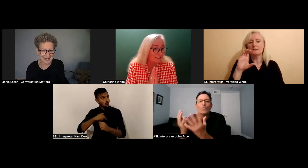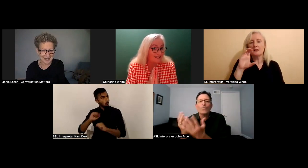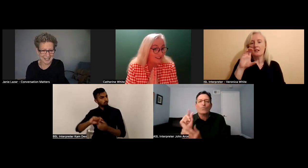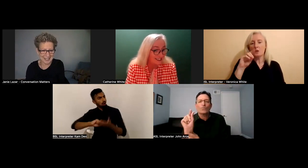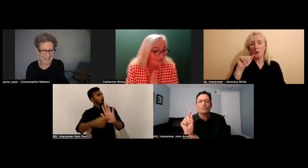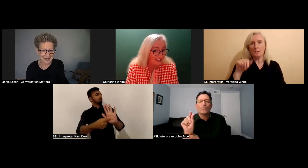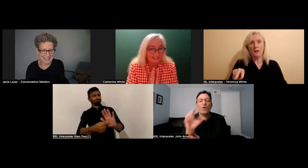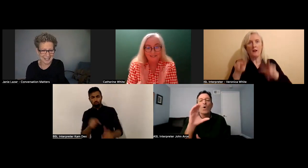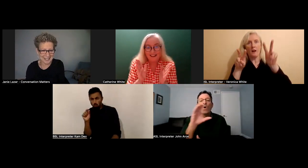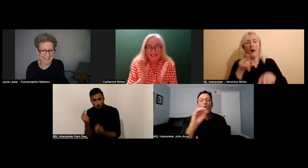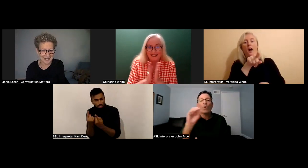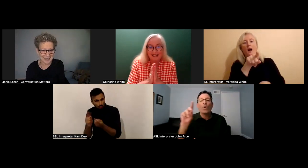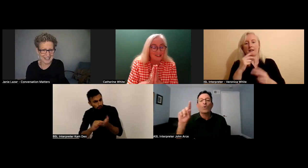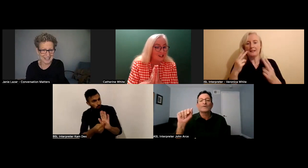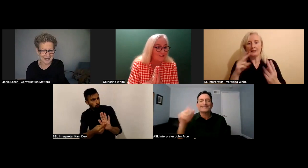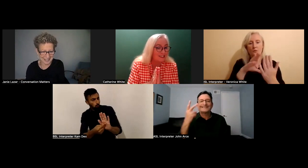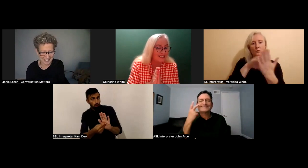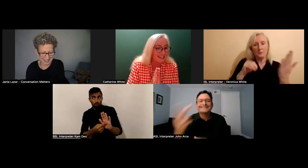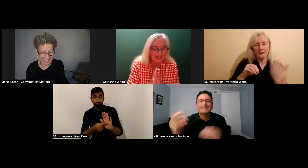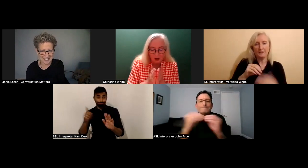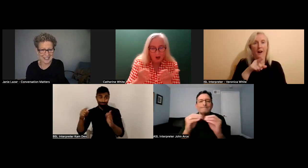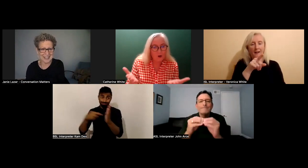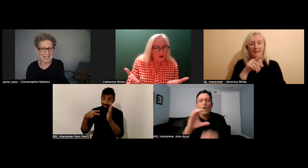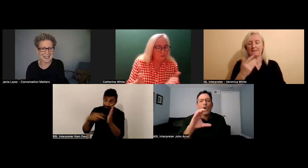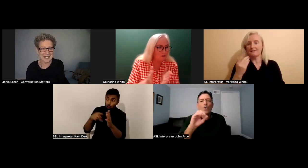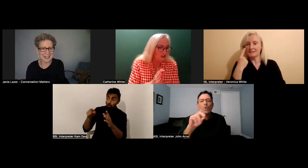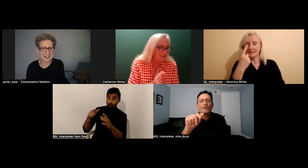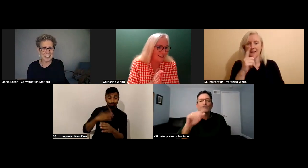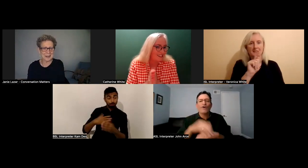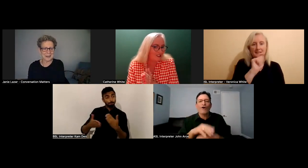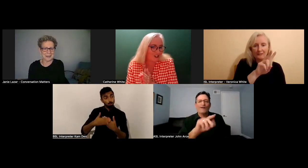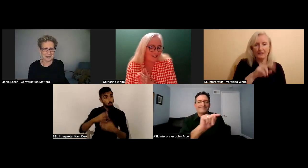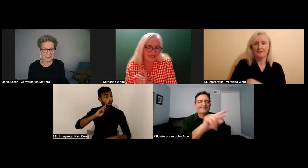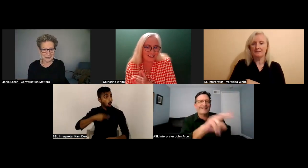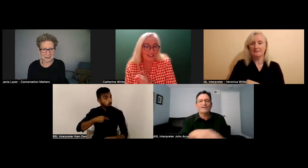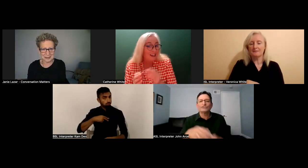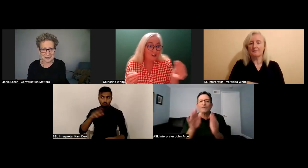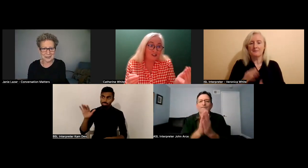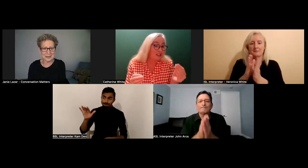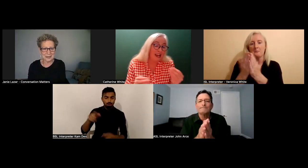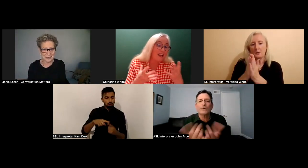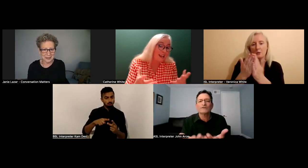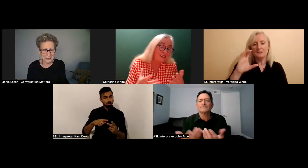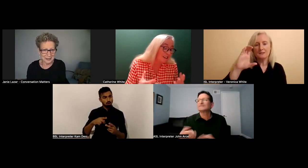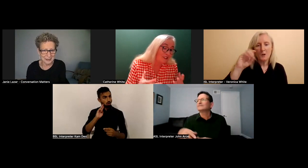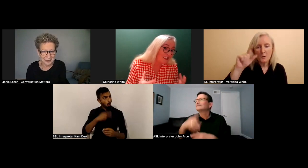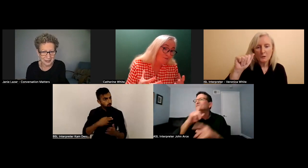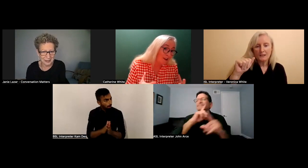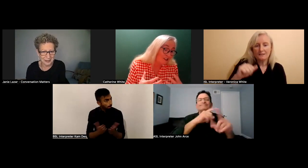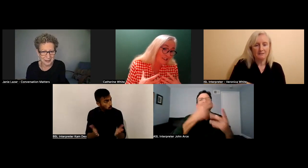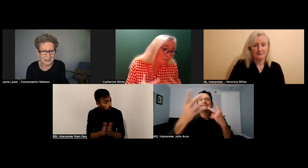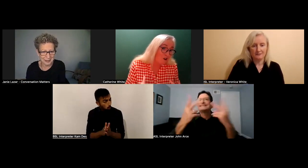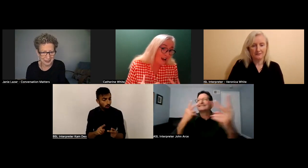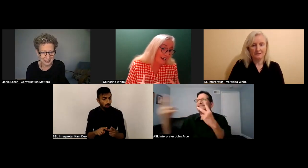role models on TV. They deserve to see Coda books. They deserve to see and to give the